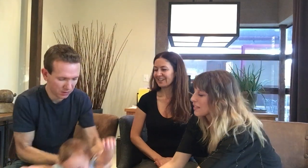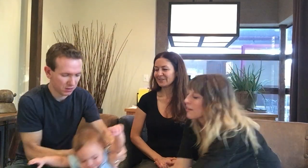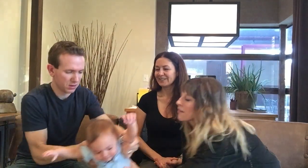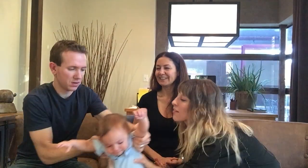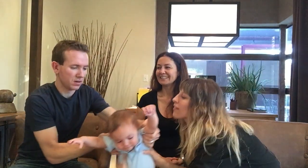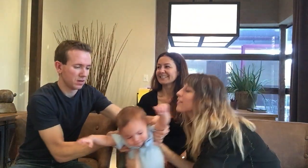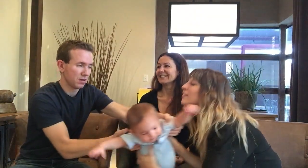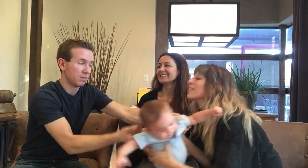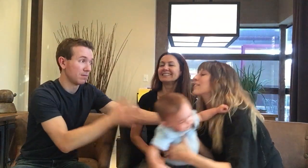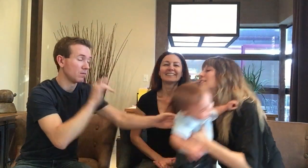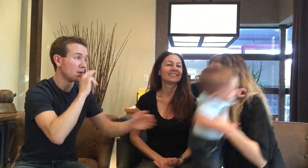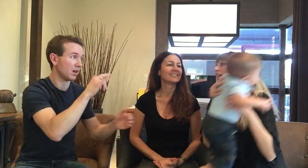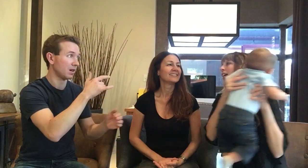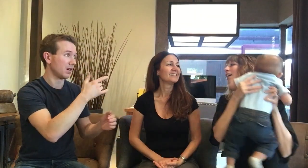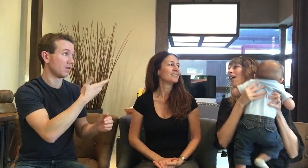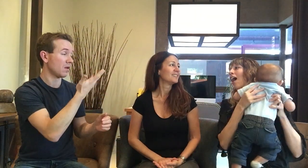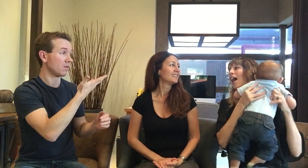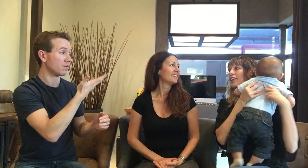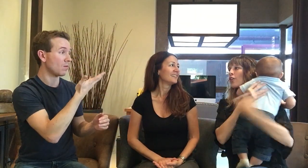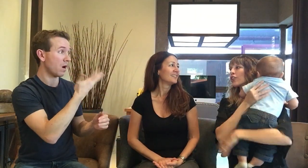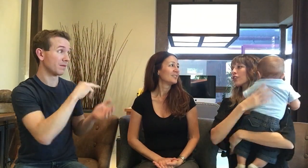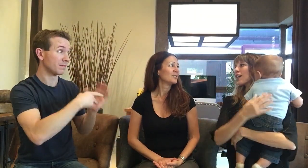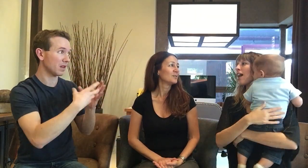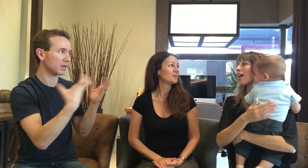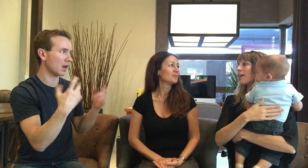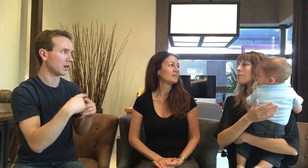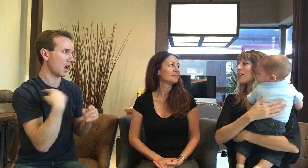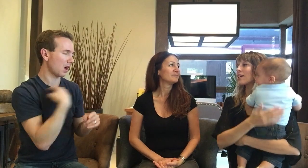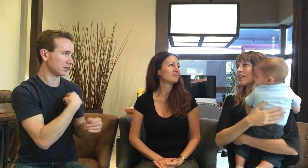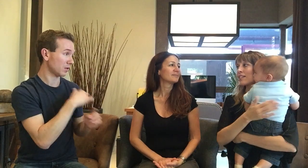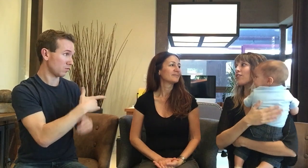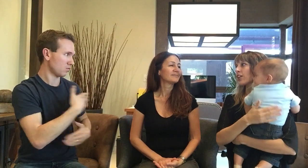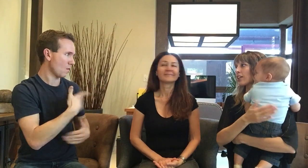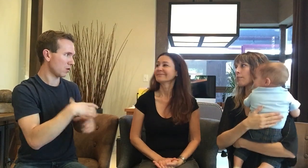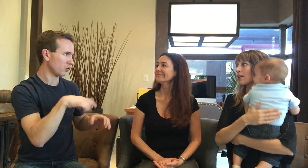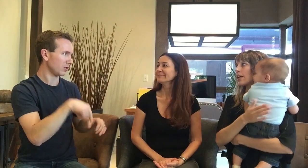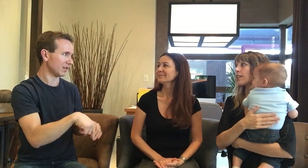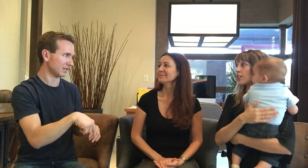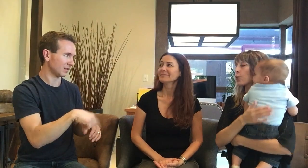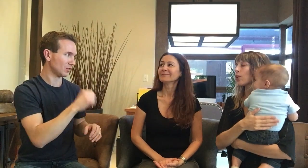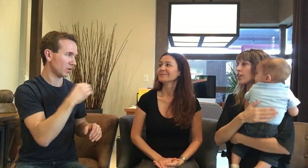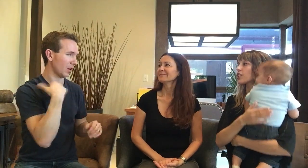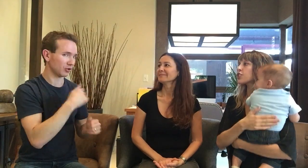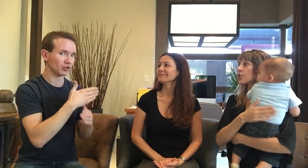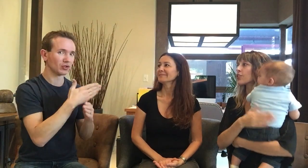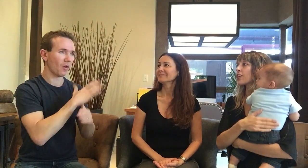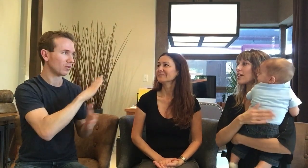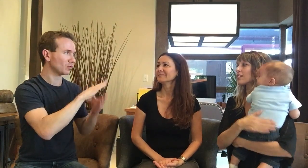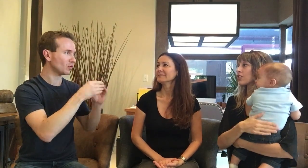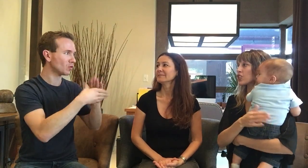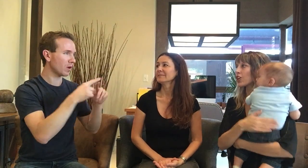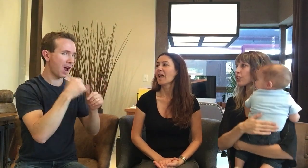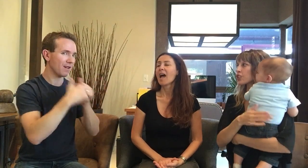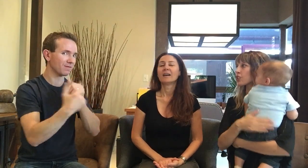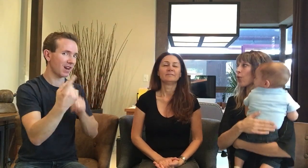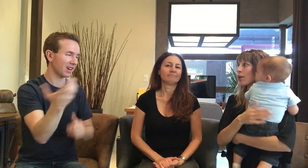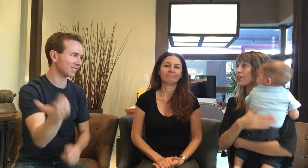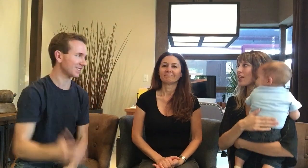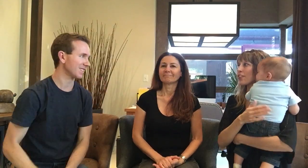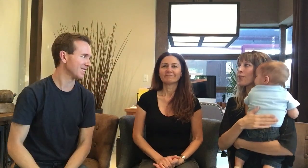No worries. I know your time is very limited and you're willing to do this and share your story with